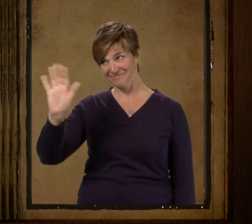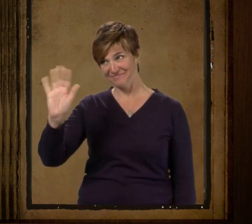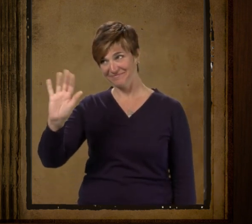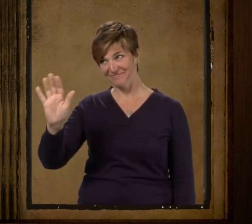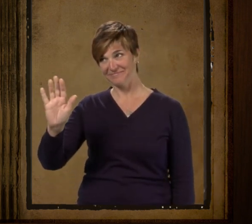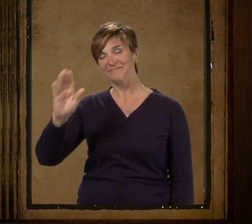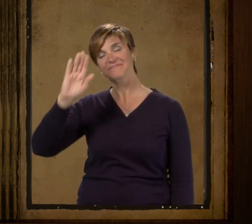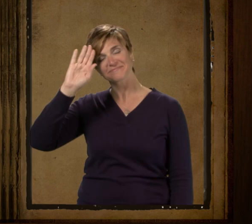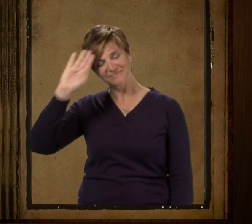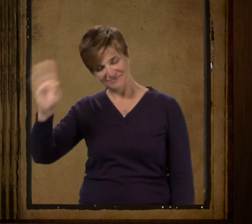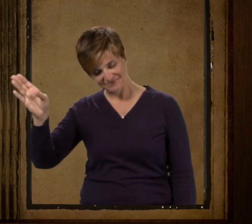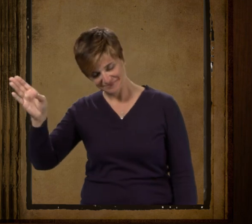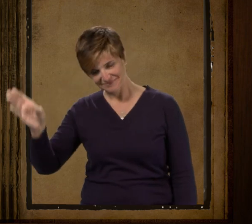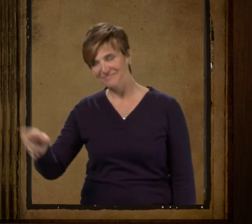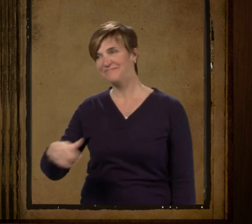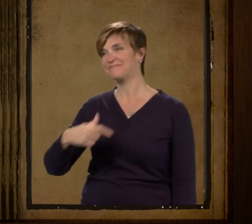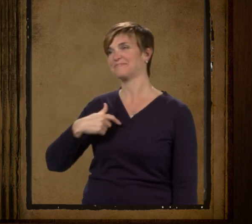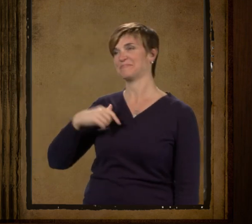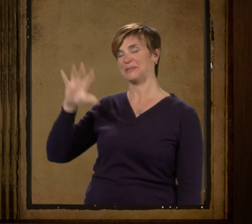on